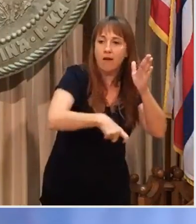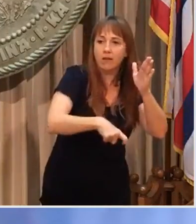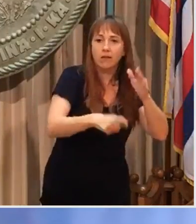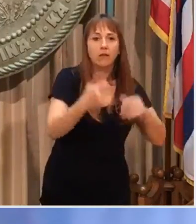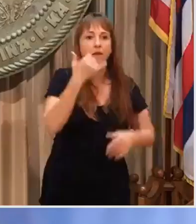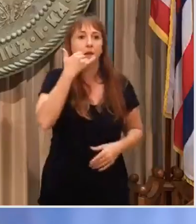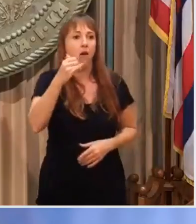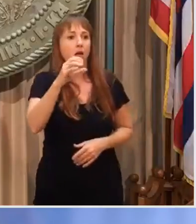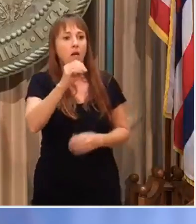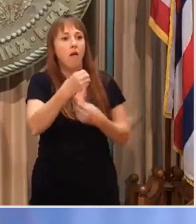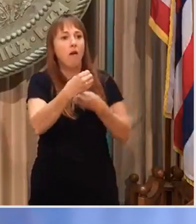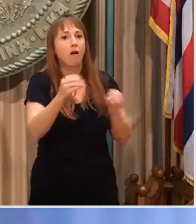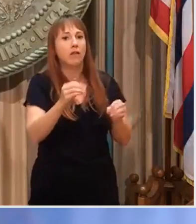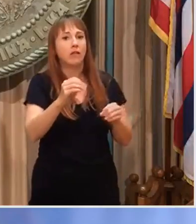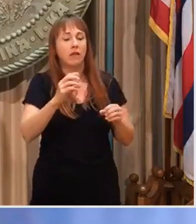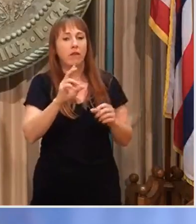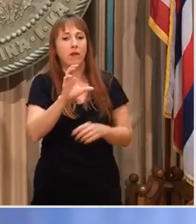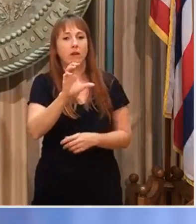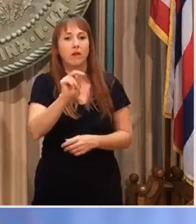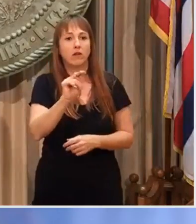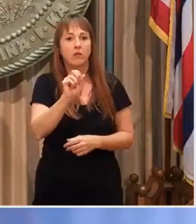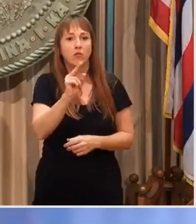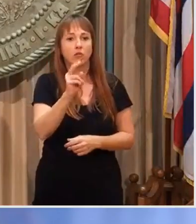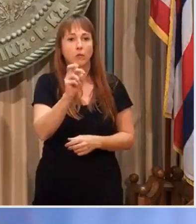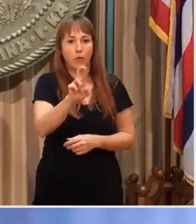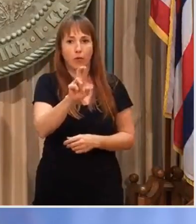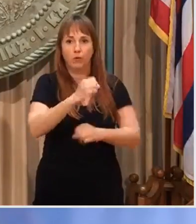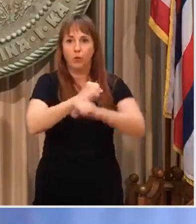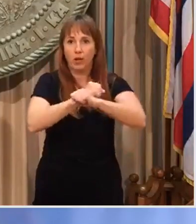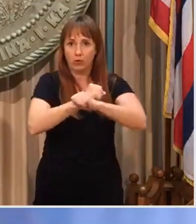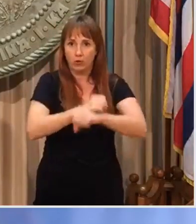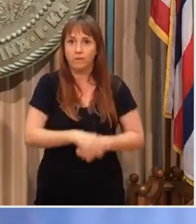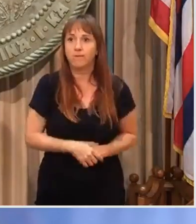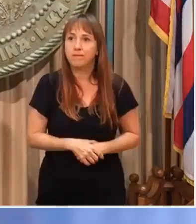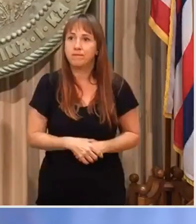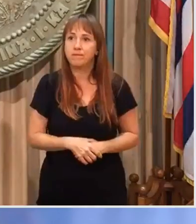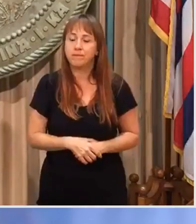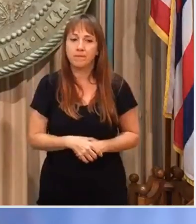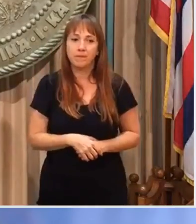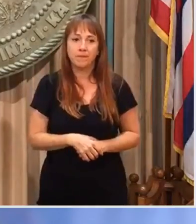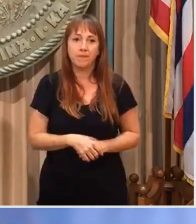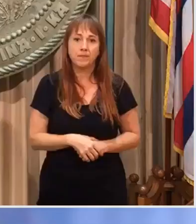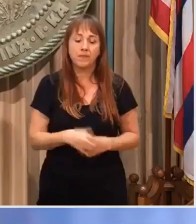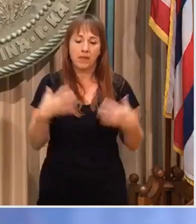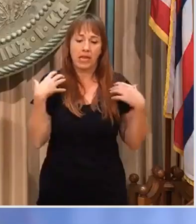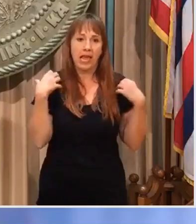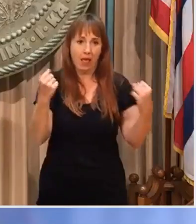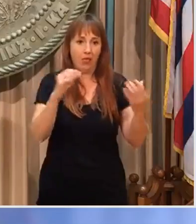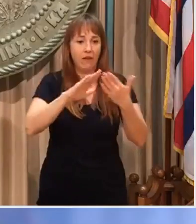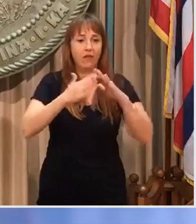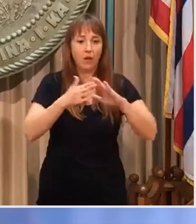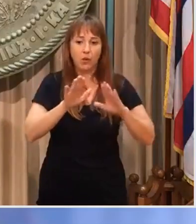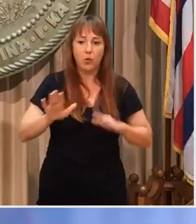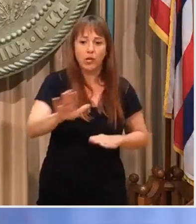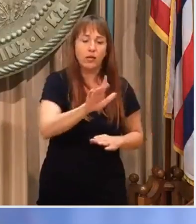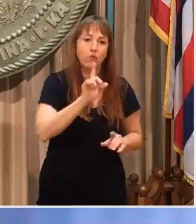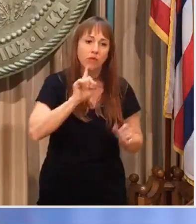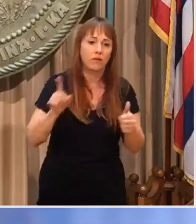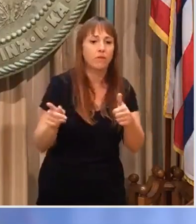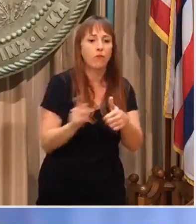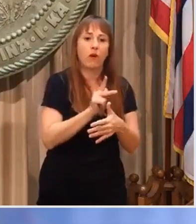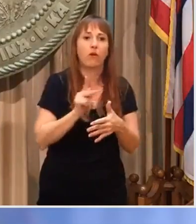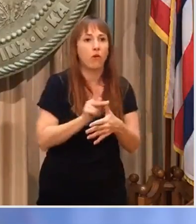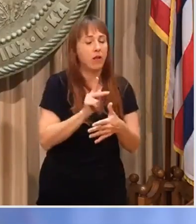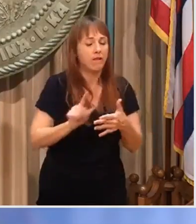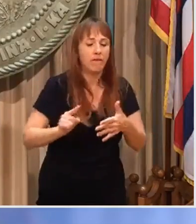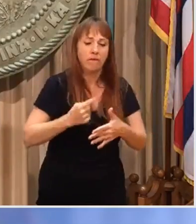call the Office of Consumer Protection. You know, the health of our community is our number